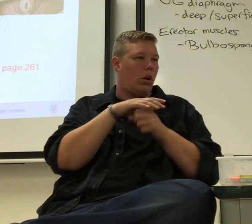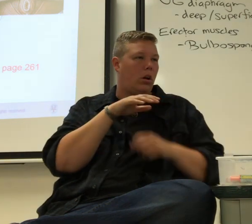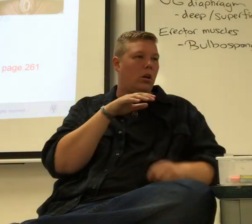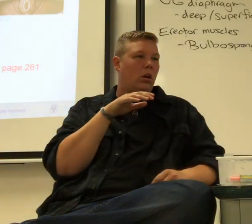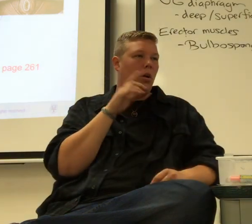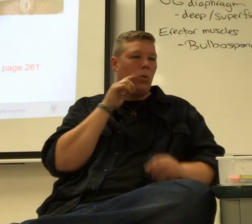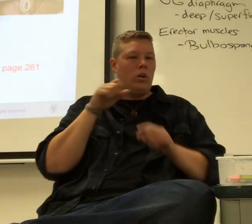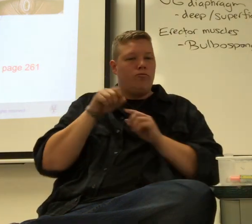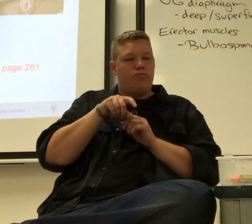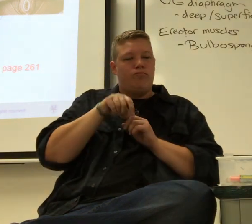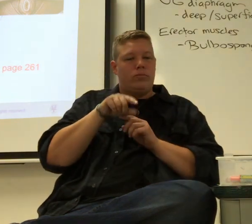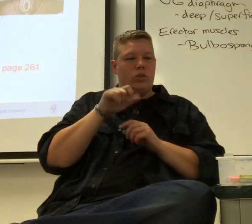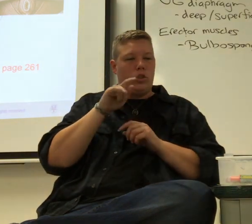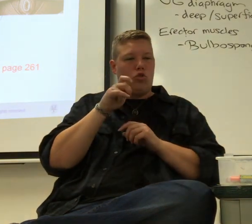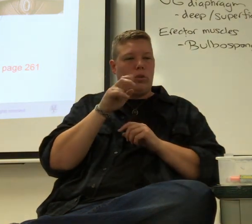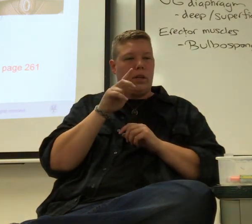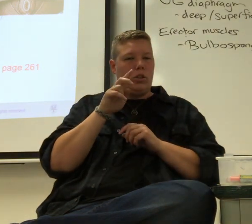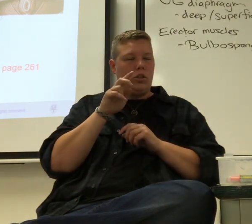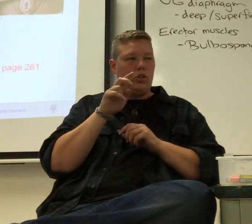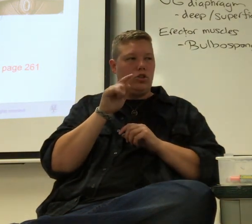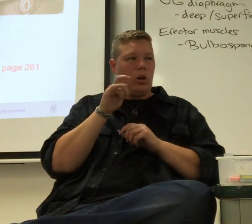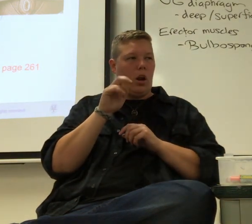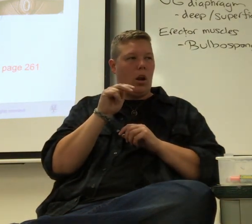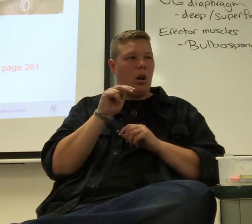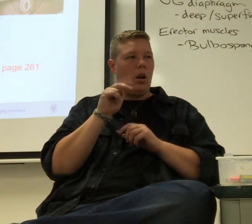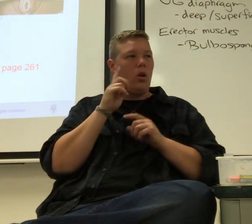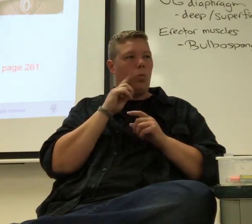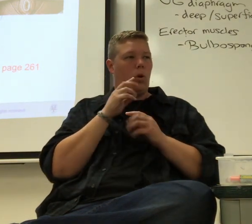Secretion lubricates.